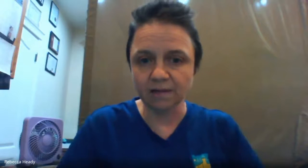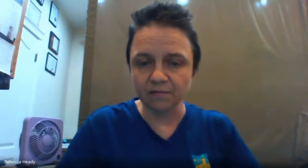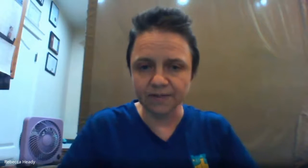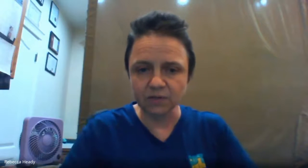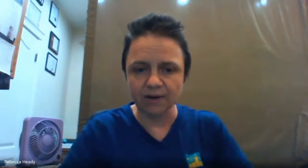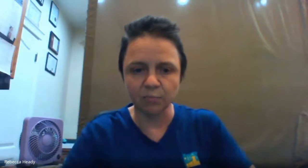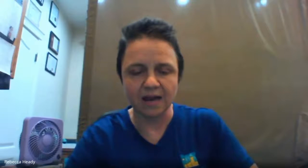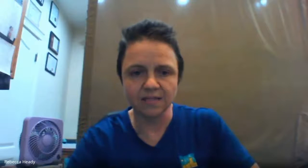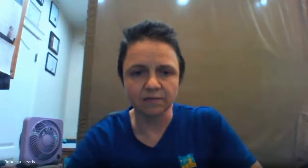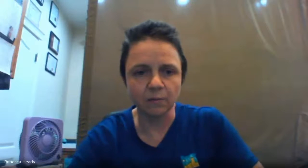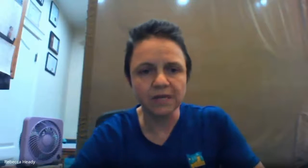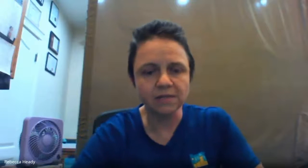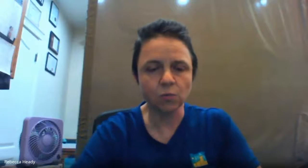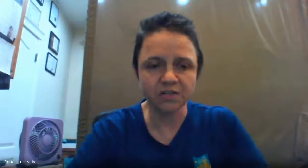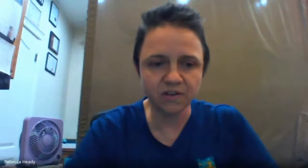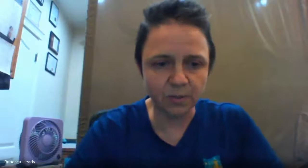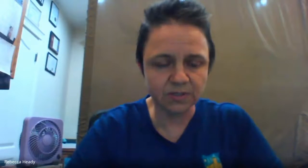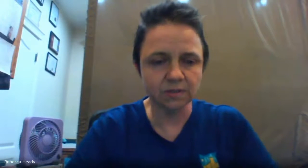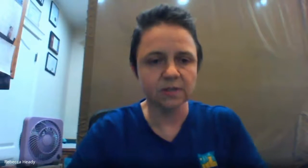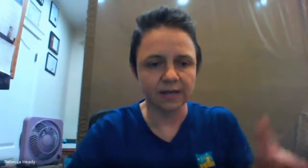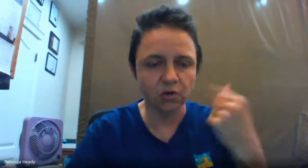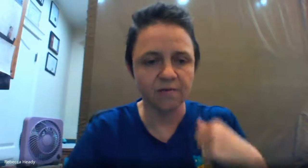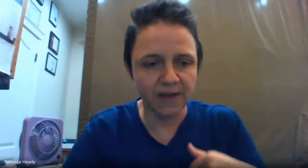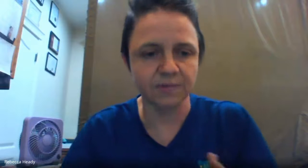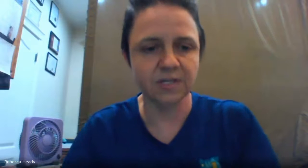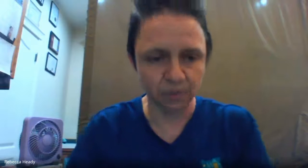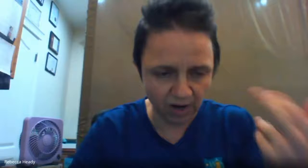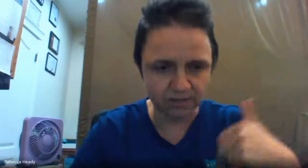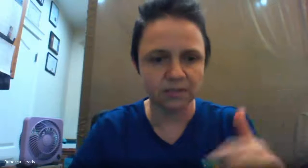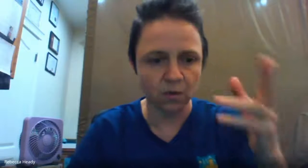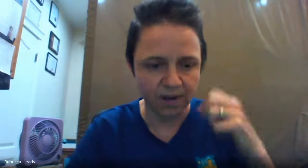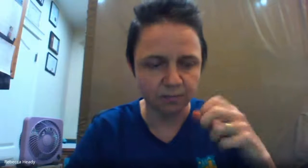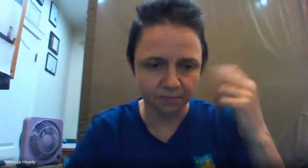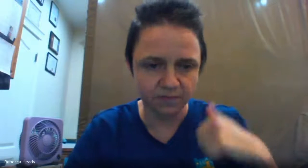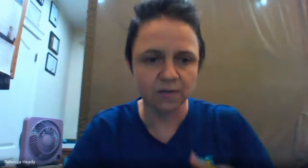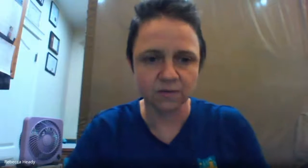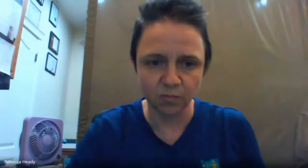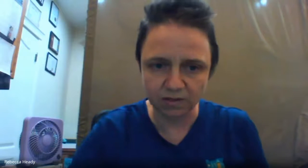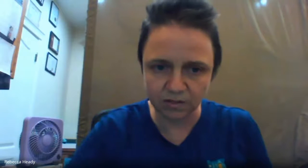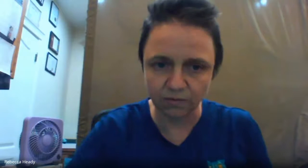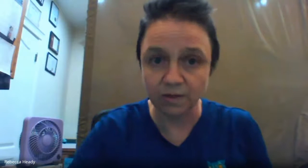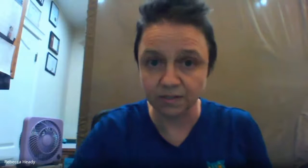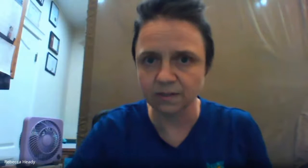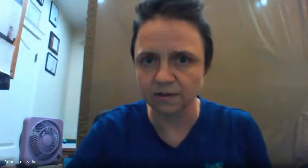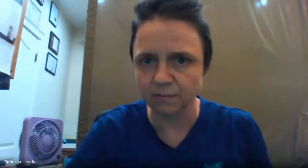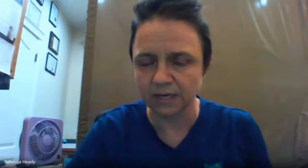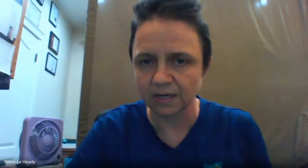great practicing for me to watch a deaf person so I can turn off the captioning and practice, you know, my receptive skills to practice doing voicing and stuff, what I need as an interpreter.